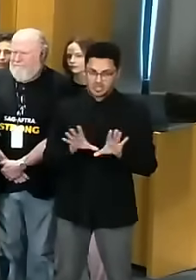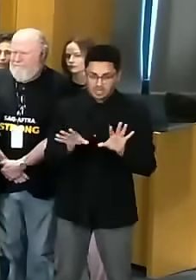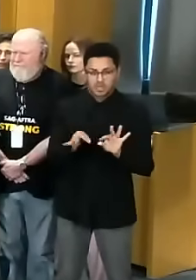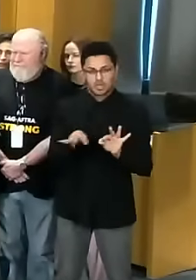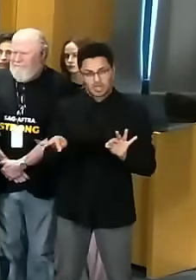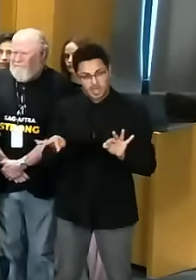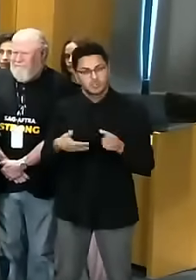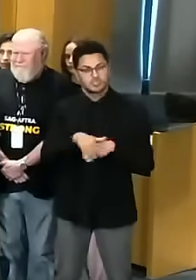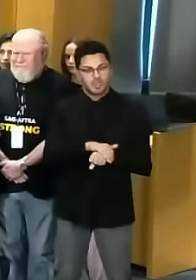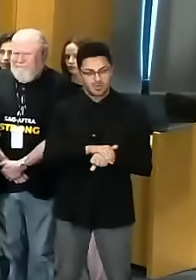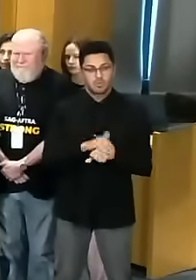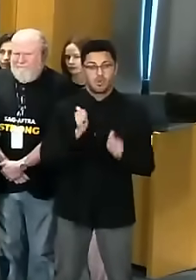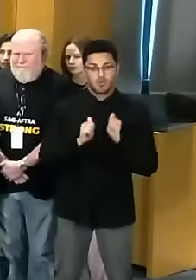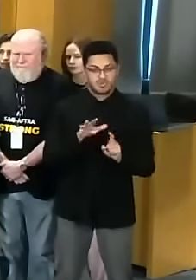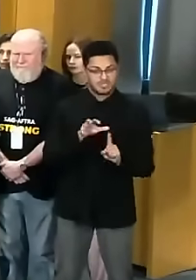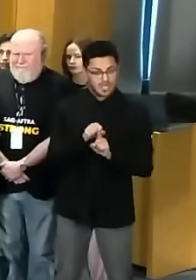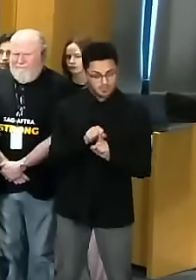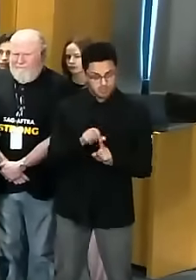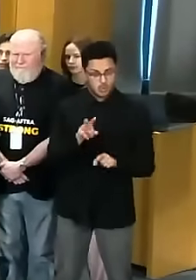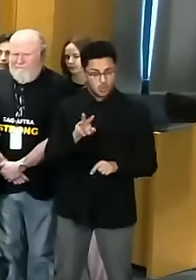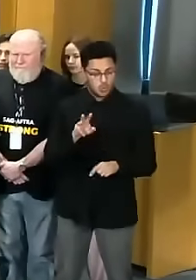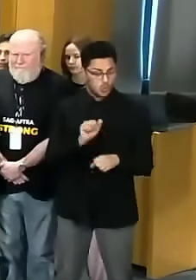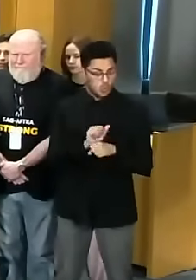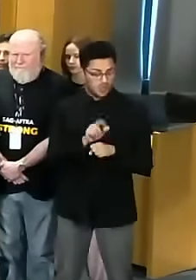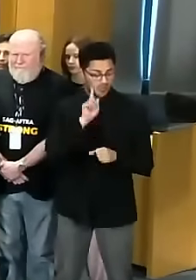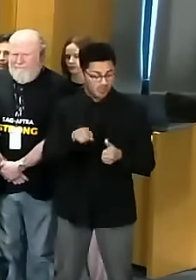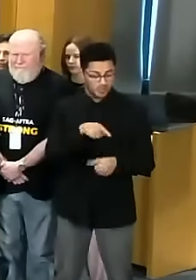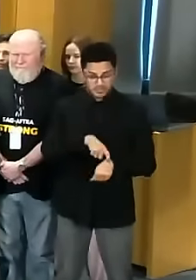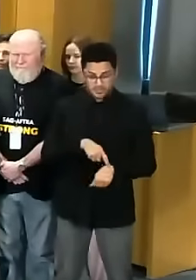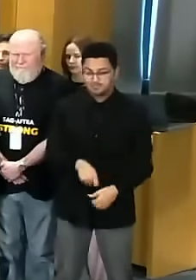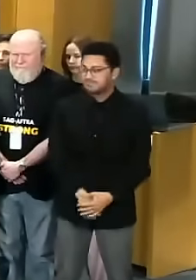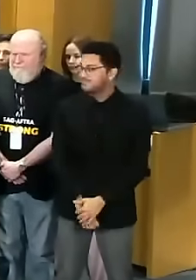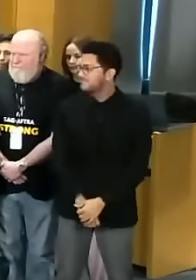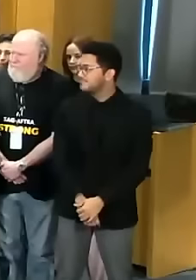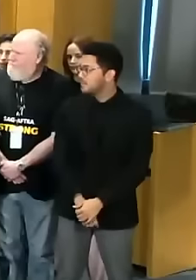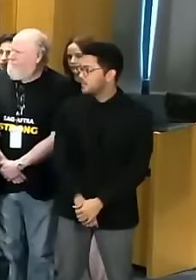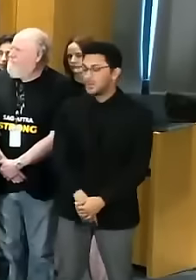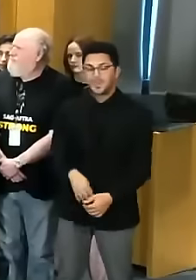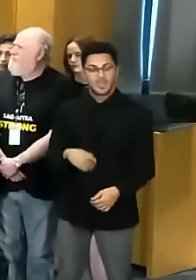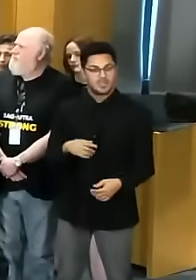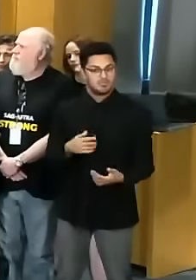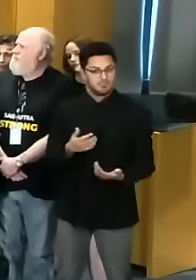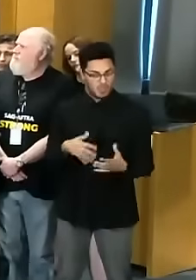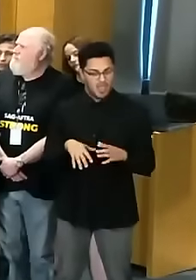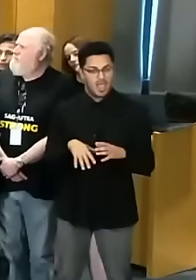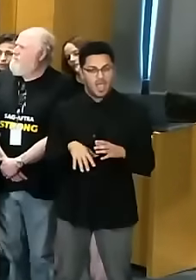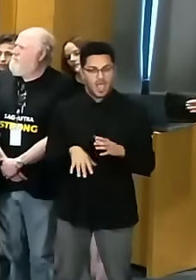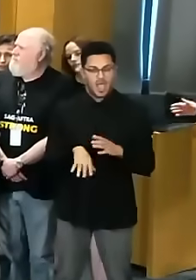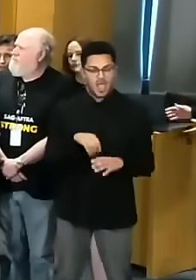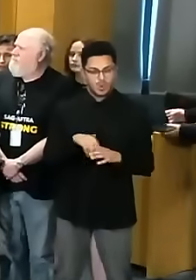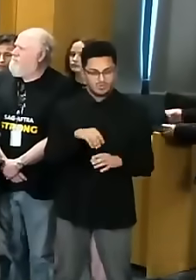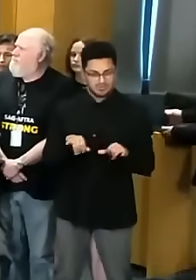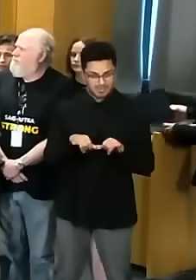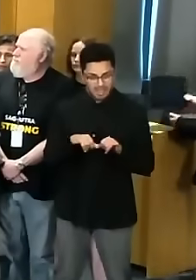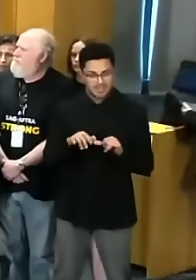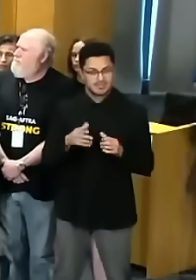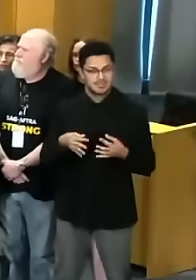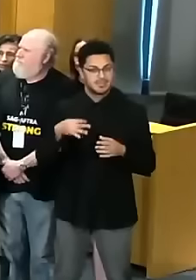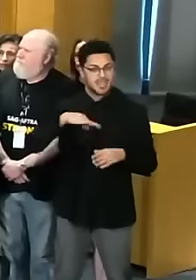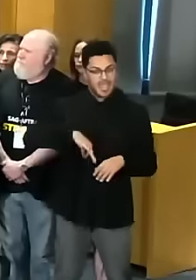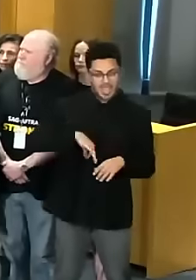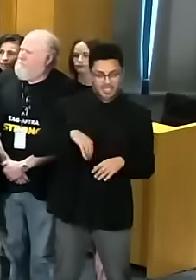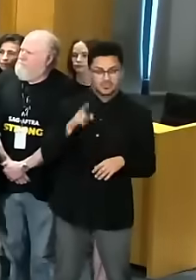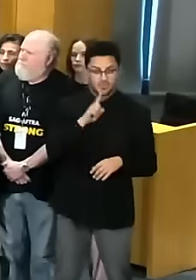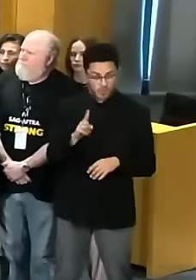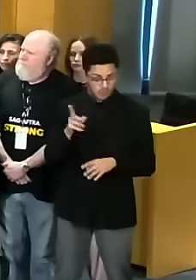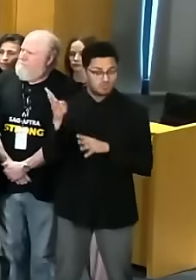covering performance capture work for the first time. That's right. We have outsized gains to the traditional formulas for high-budget